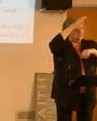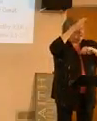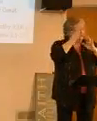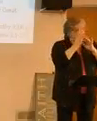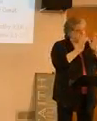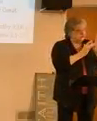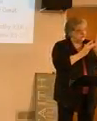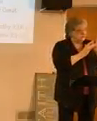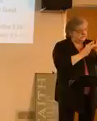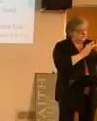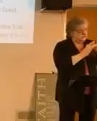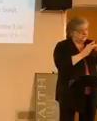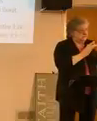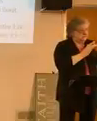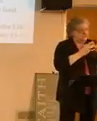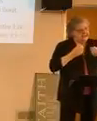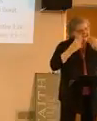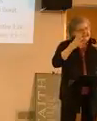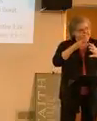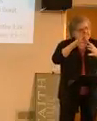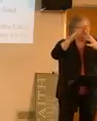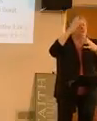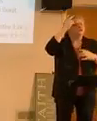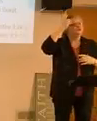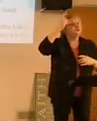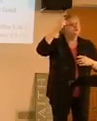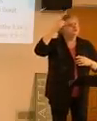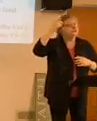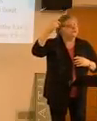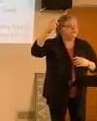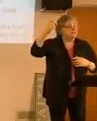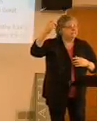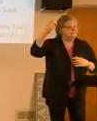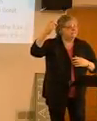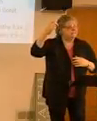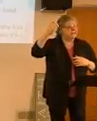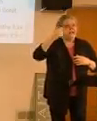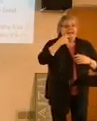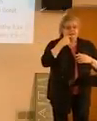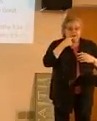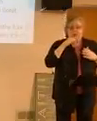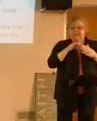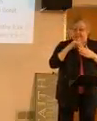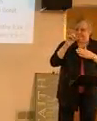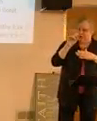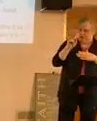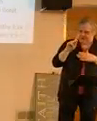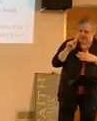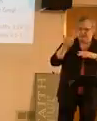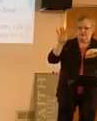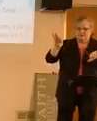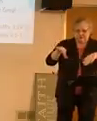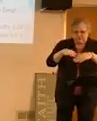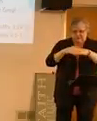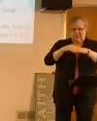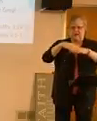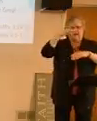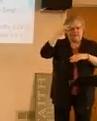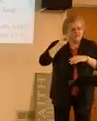Jesus, he gave him a special dream and told him it would be okay and that he could go ahead and